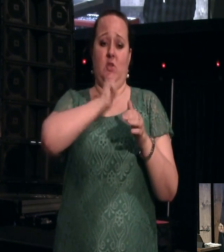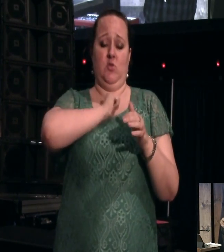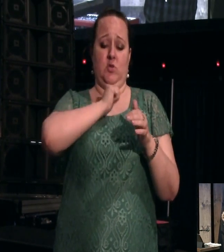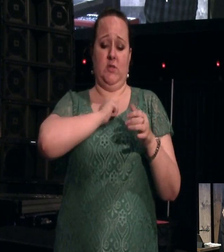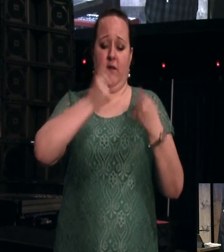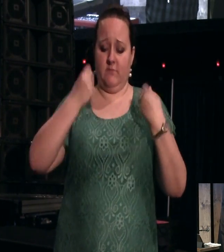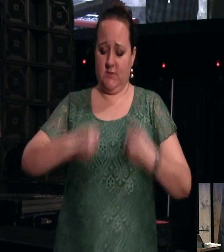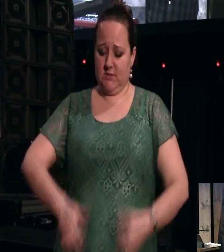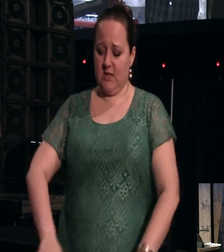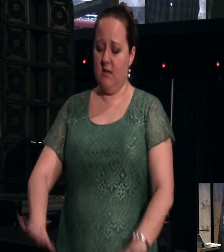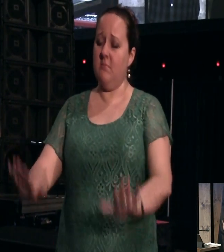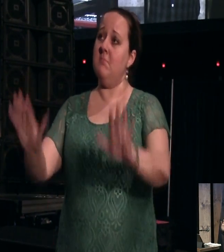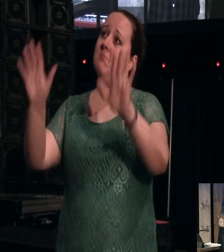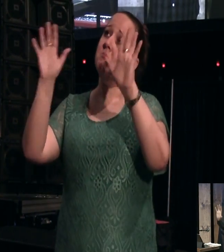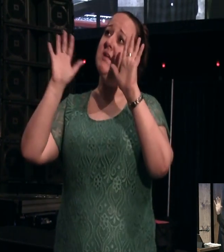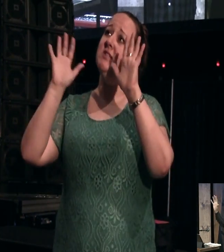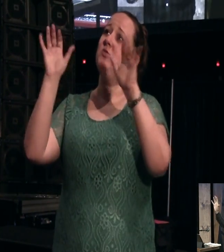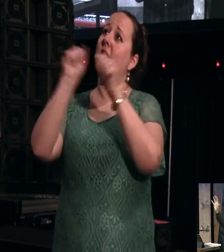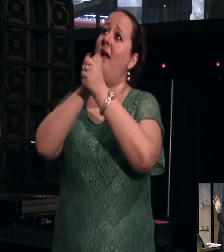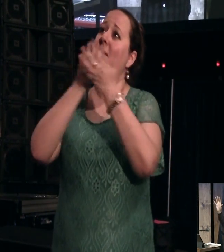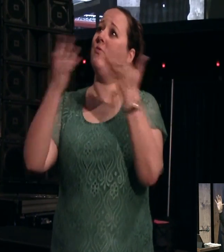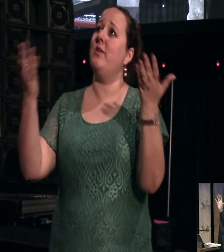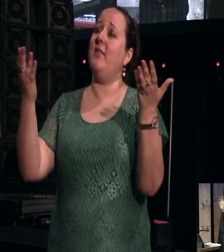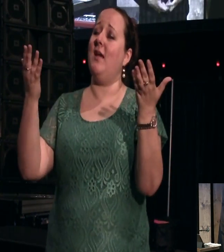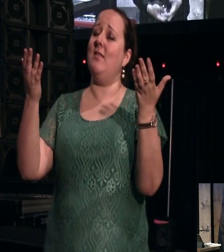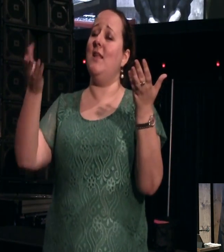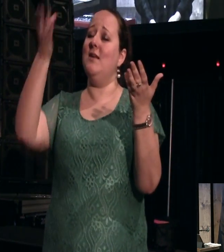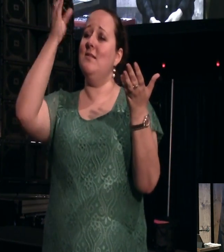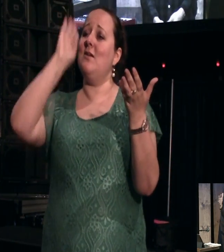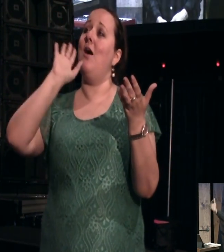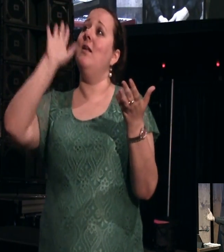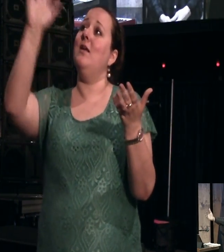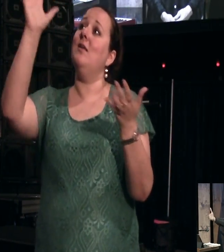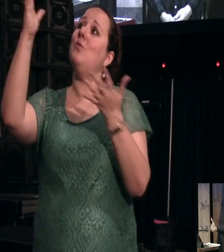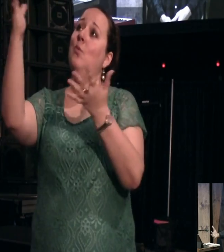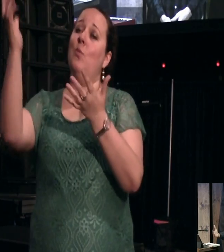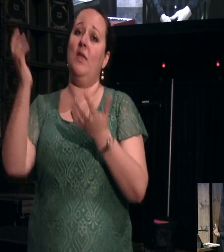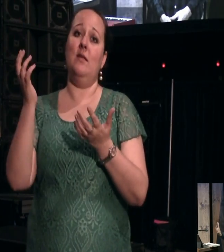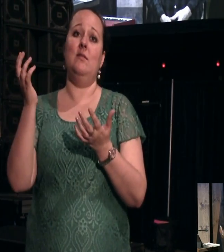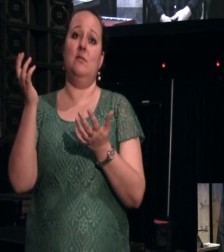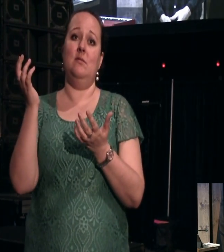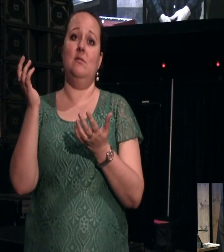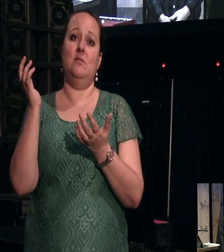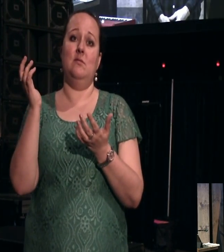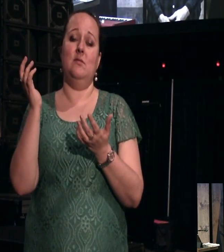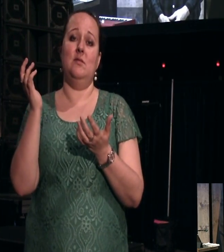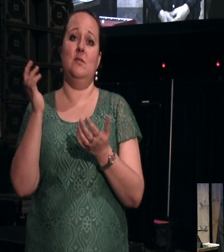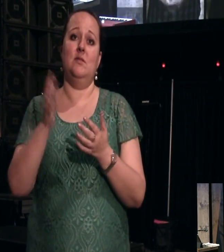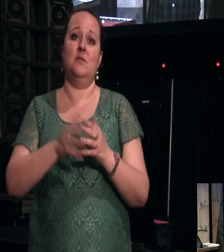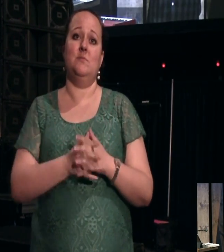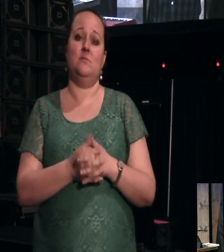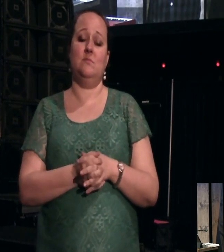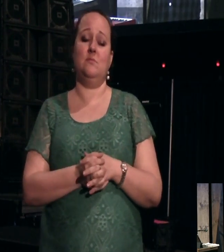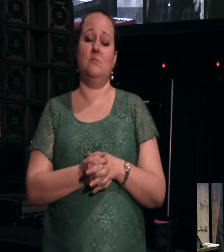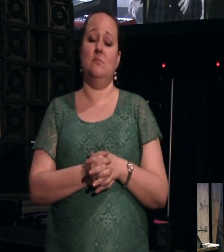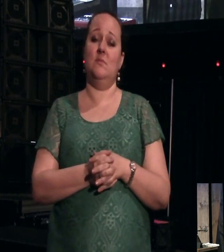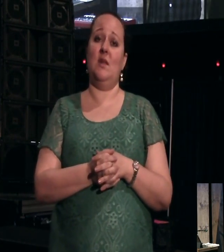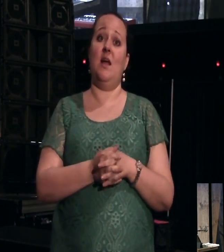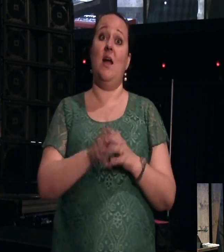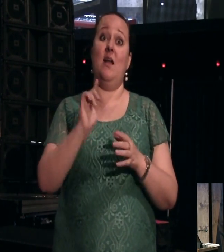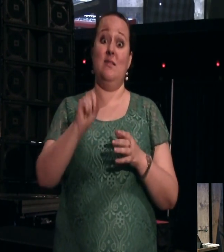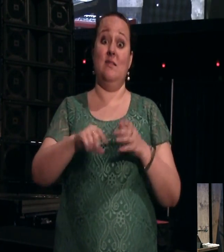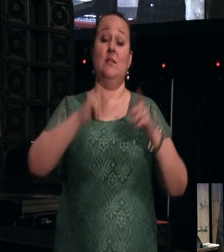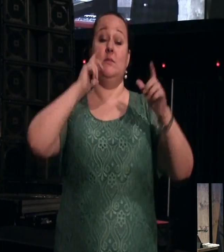is to submit yourself to all that is considered God's will.